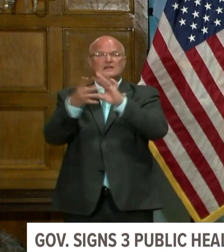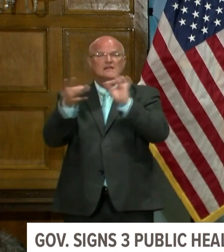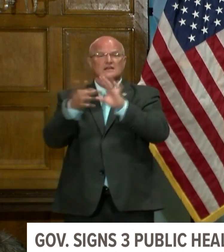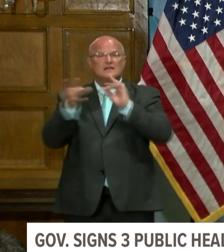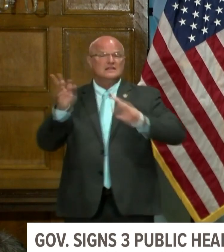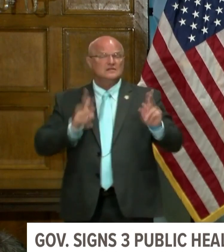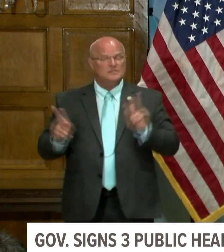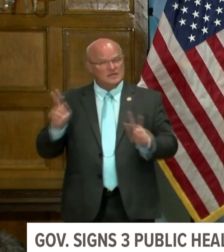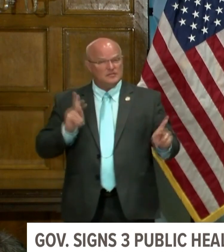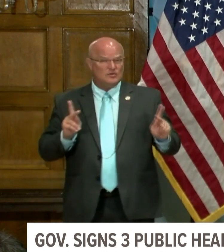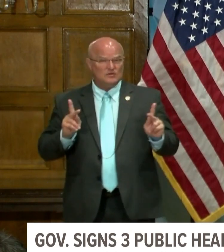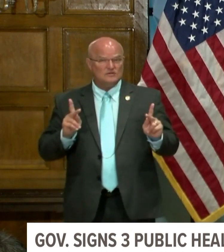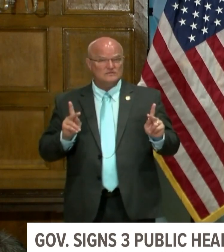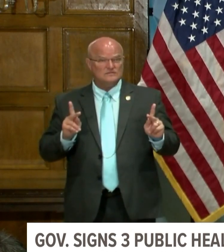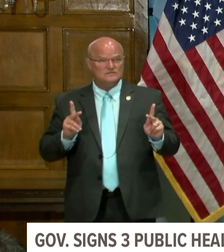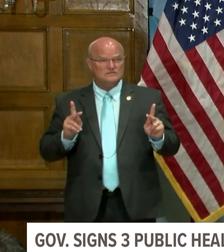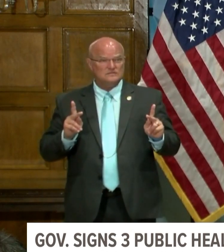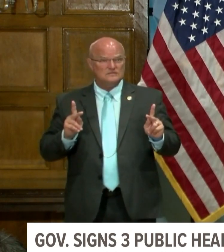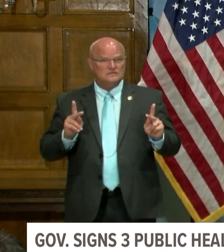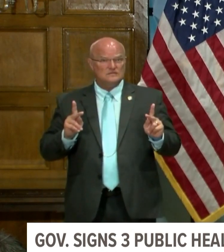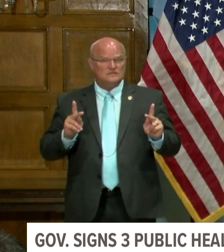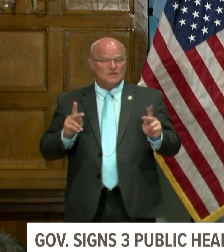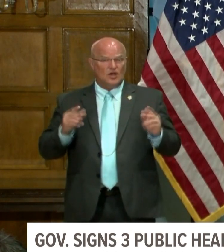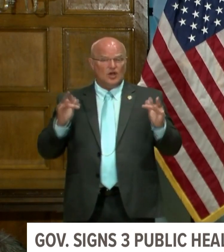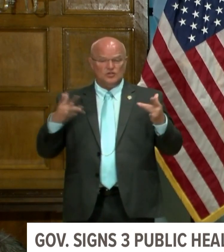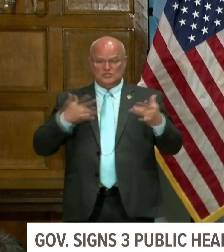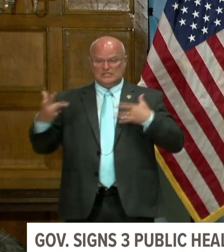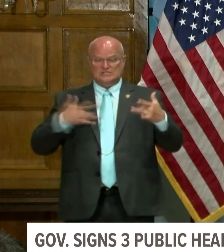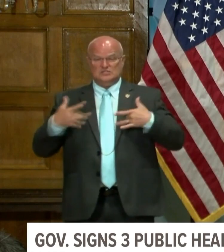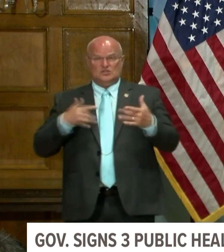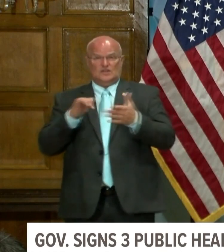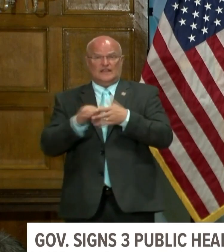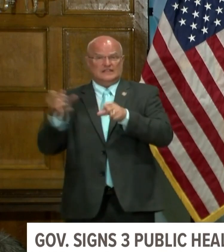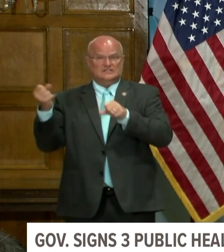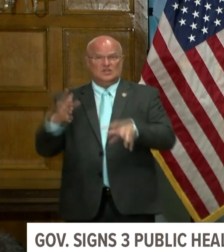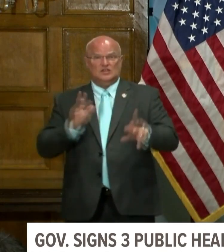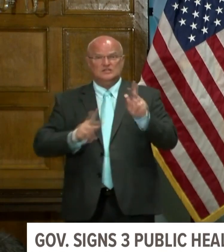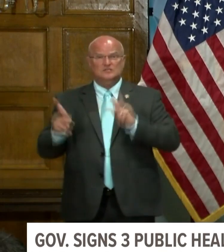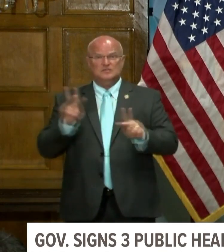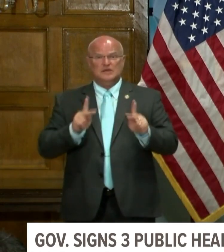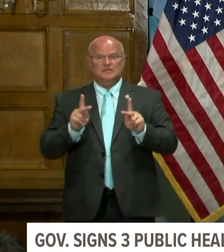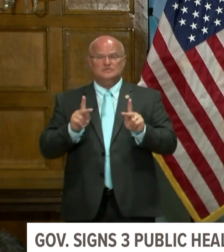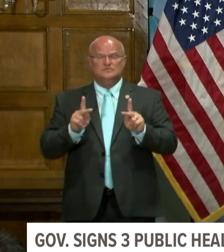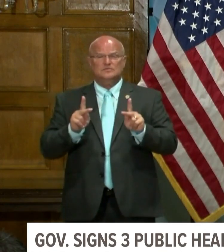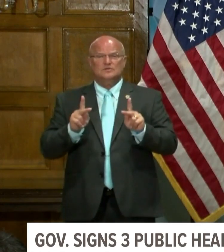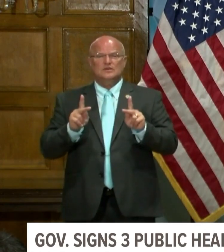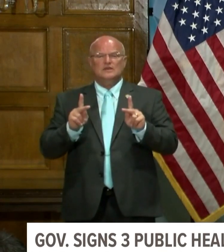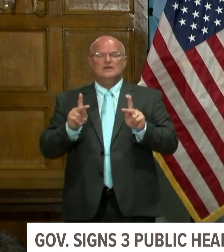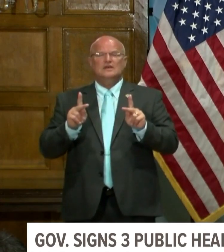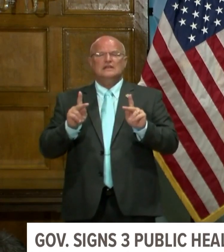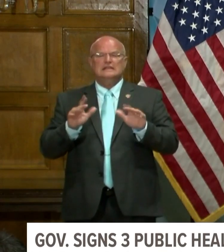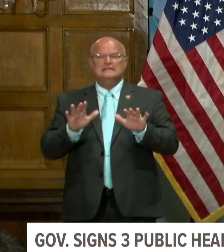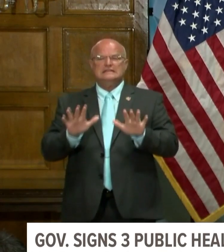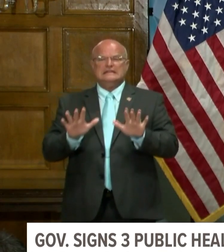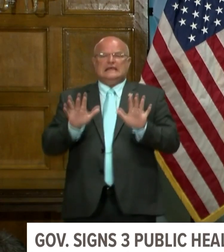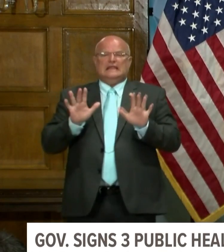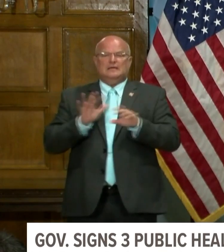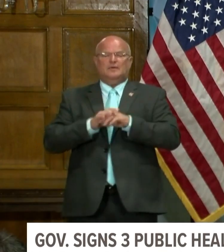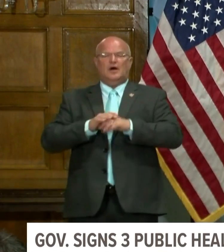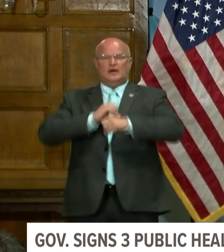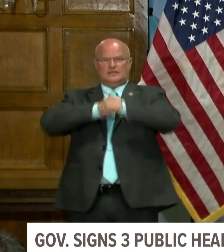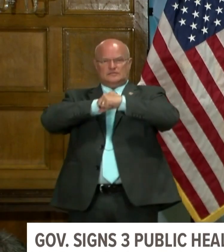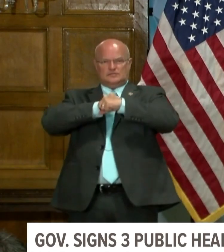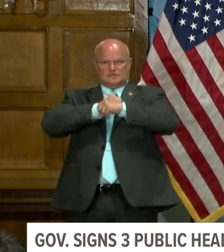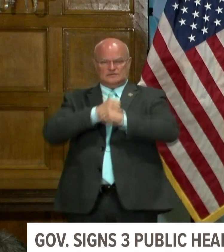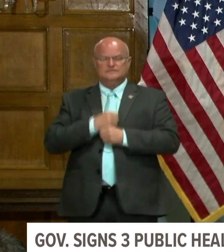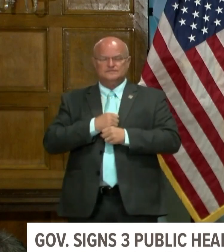to people? Are you worried that it's causing people to let up on their behaviors? Well, first, there are